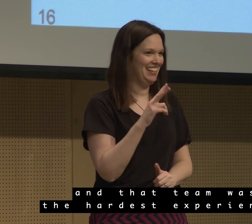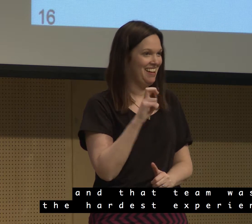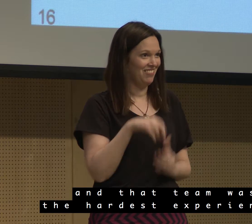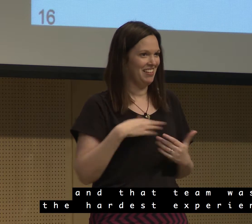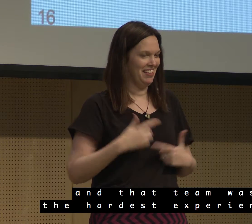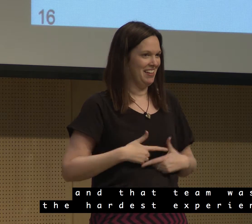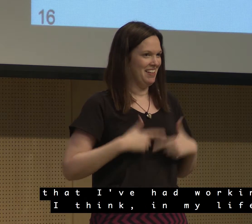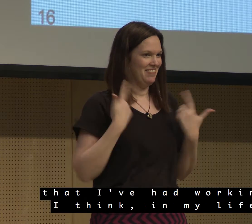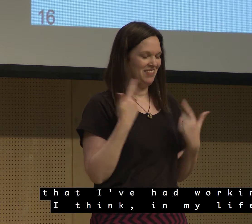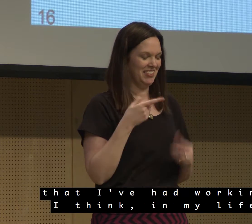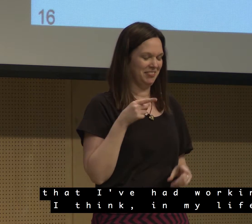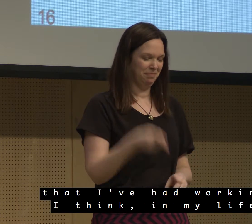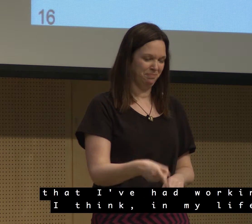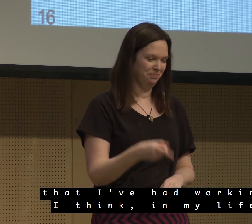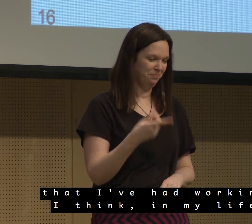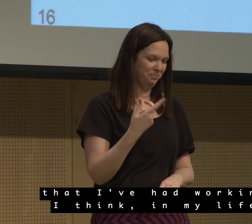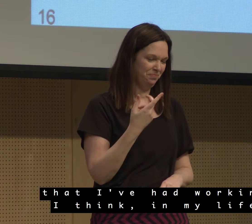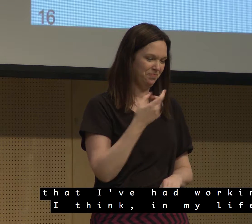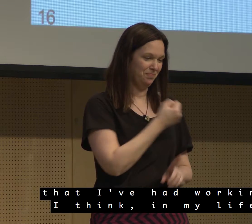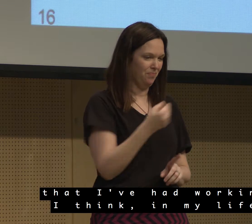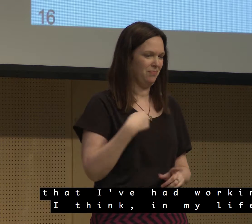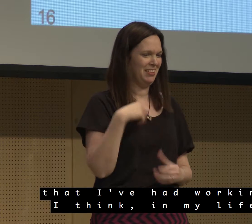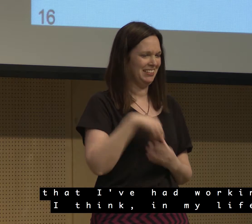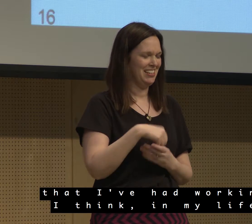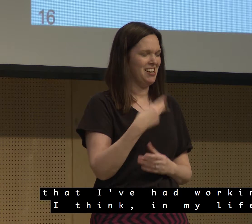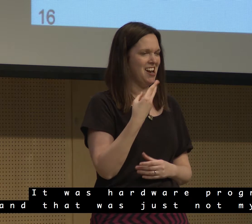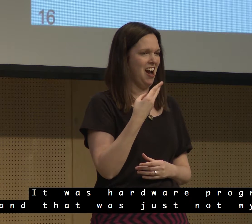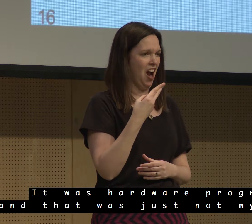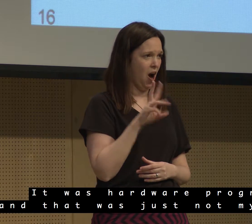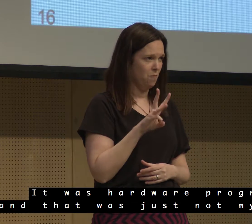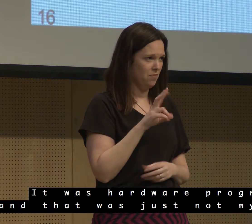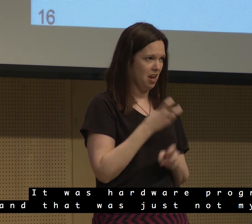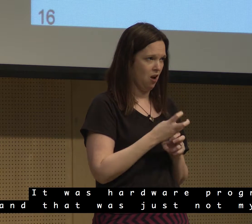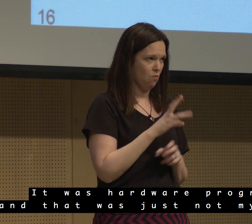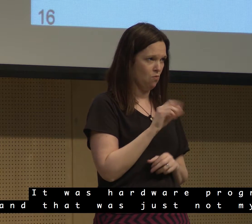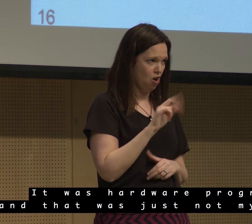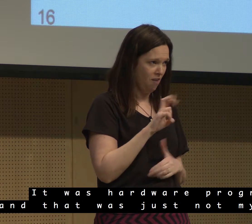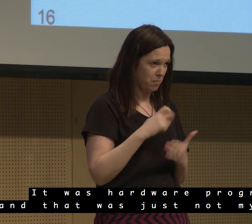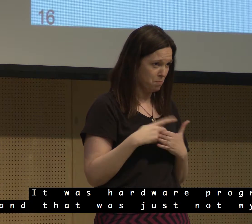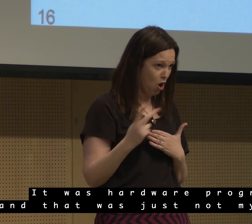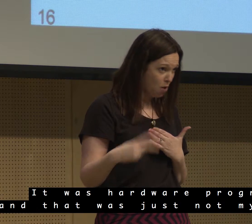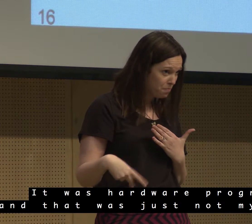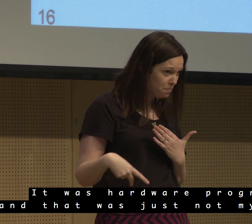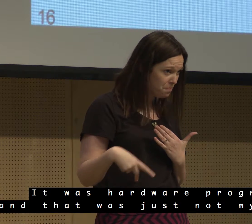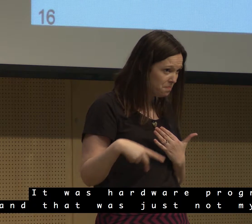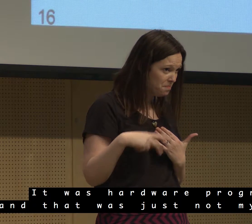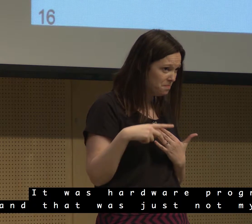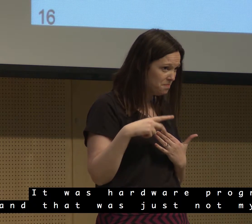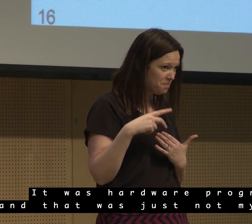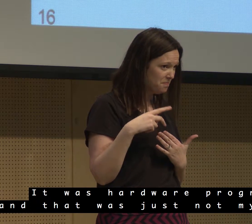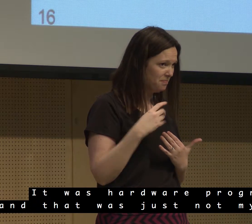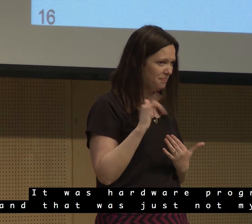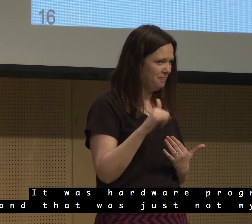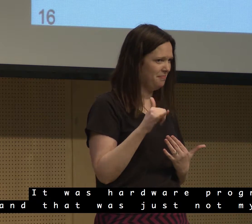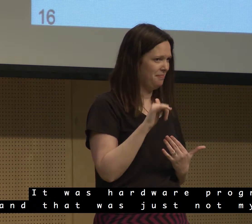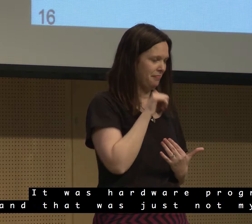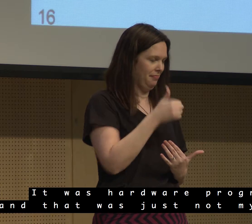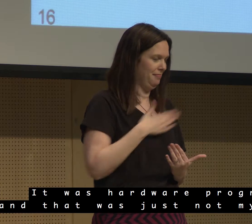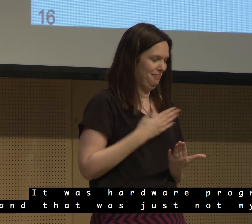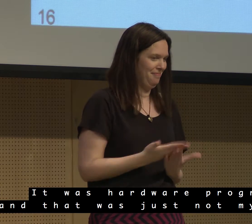hardest experience that I've had working, I think, in my life. It was hardware programs, and that was just not